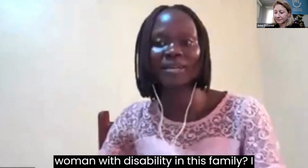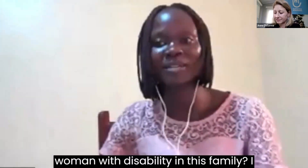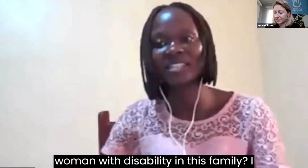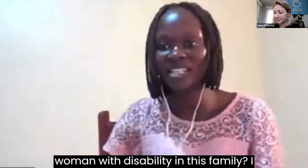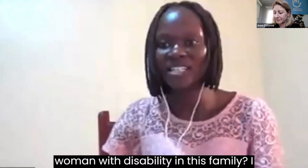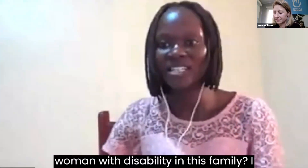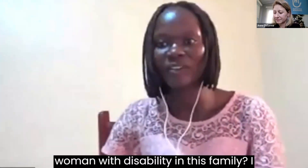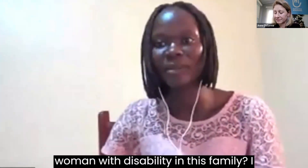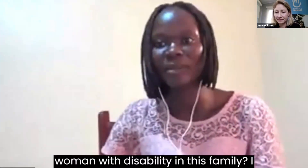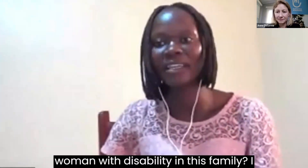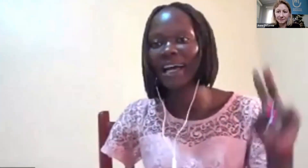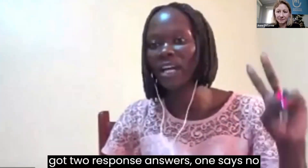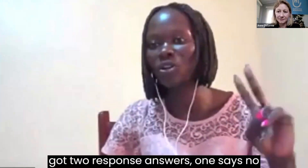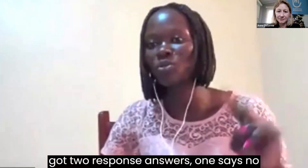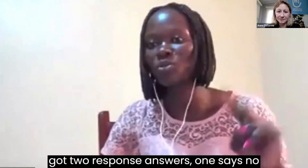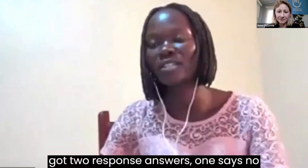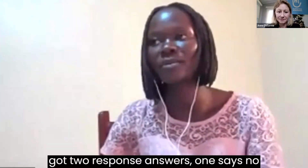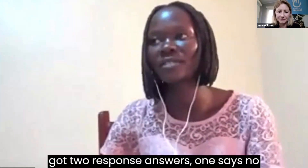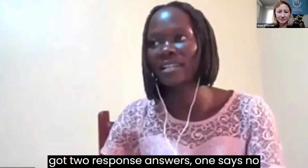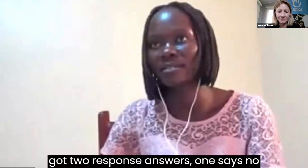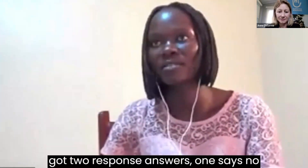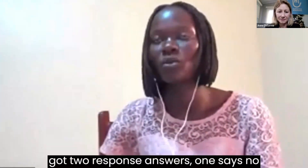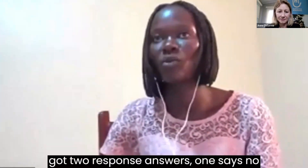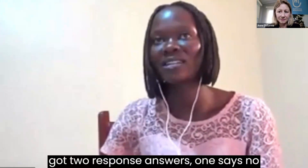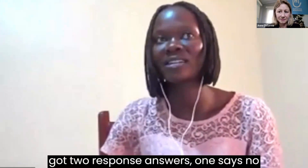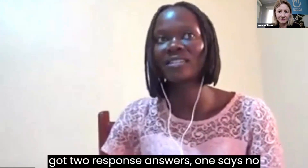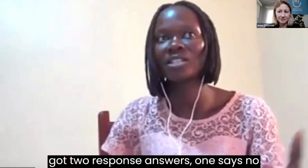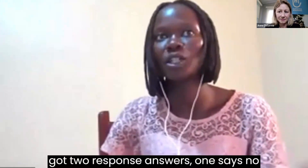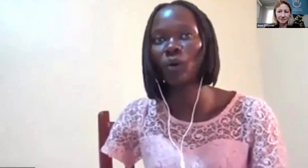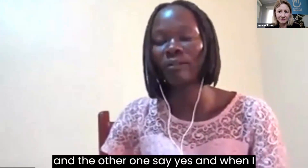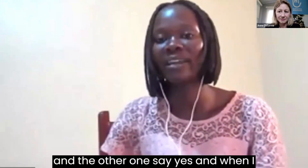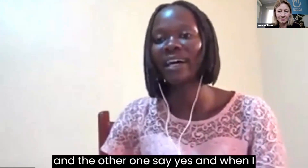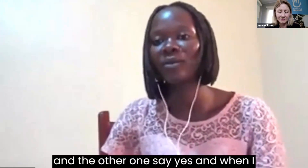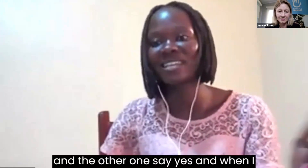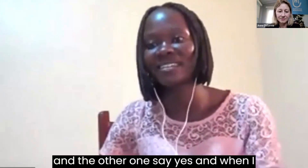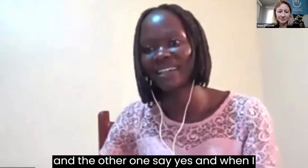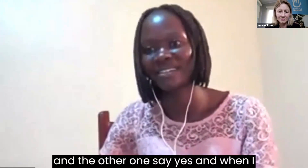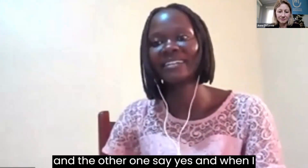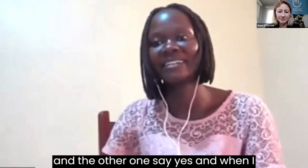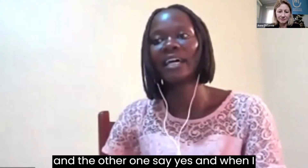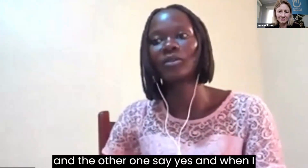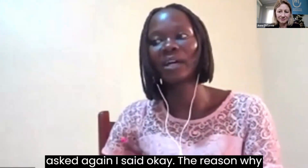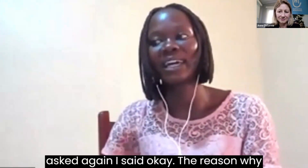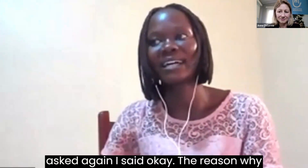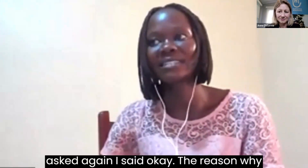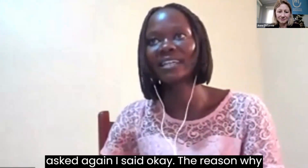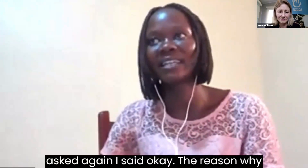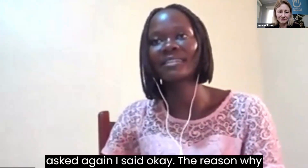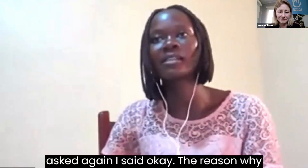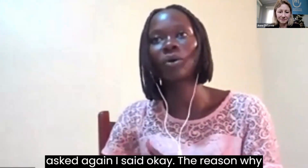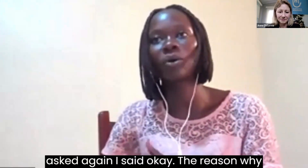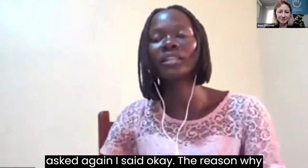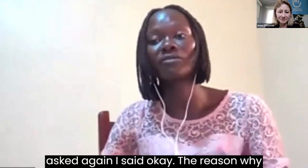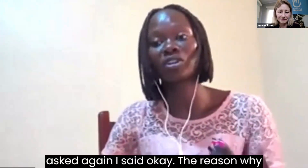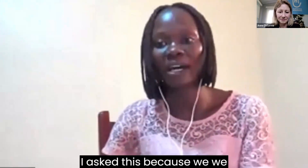with disability in this family? I got two response answers. One says no, and the other one said yes. And when I asked again, I